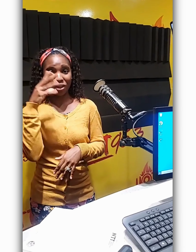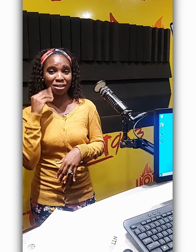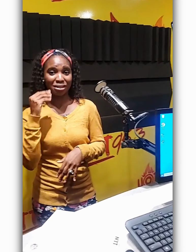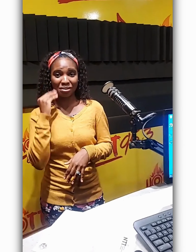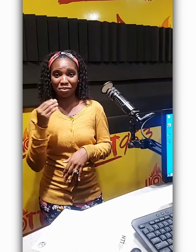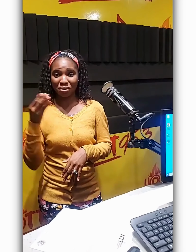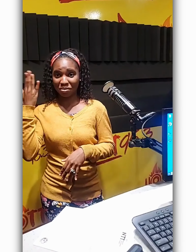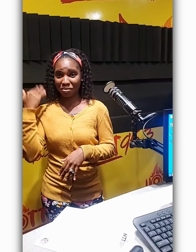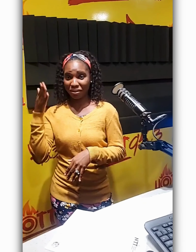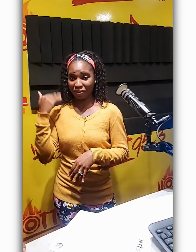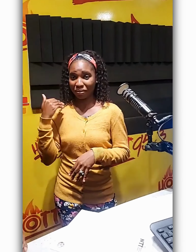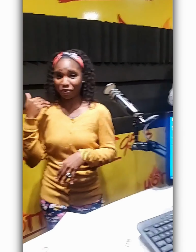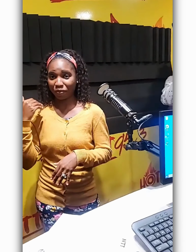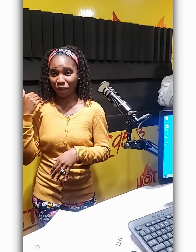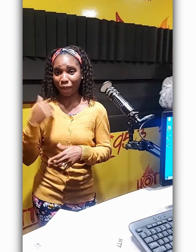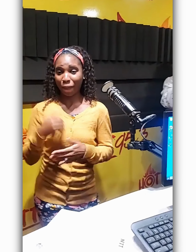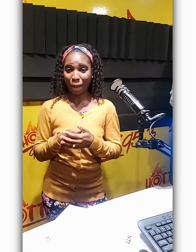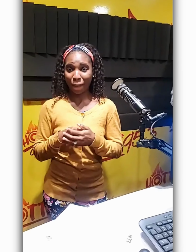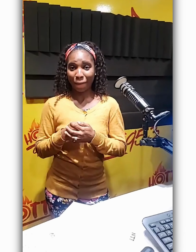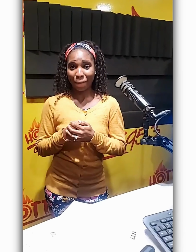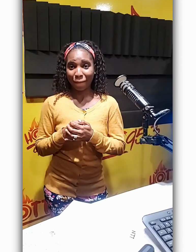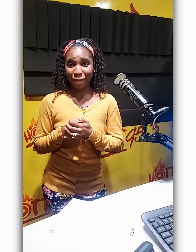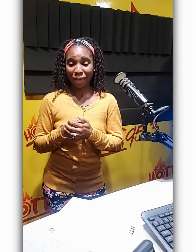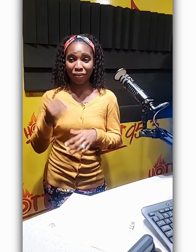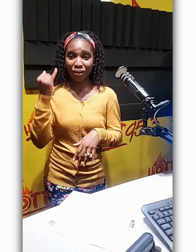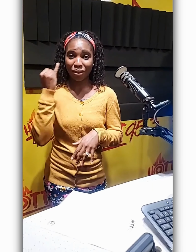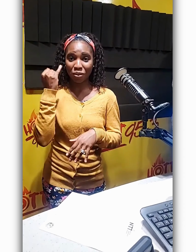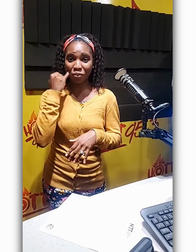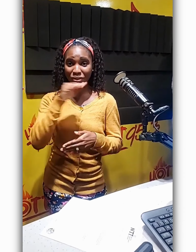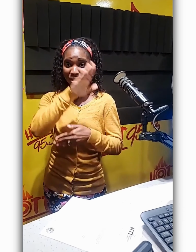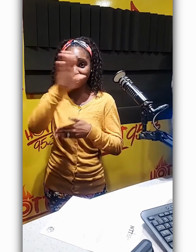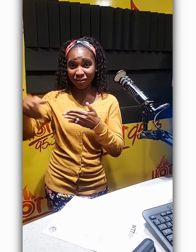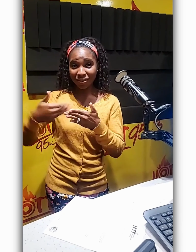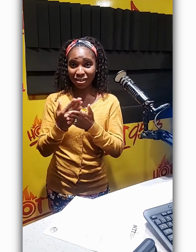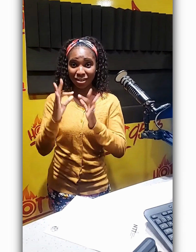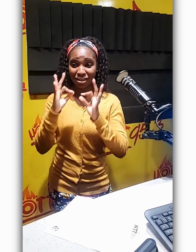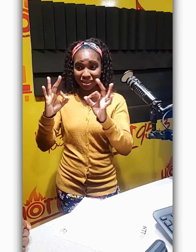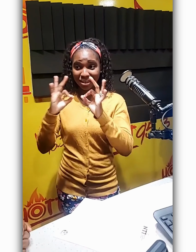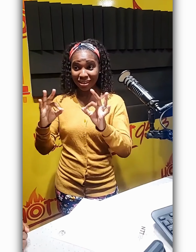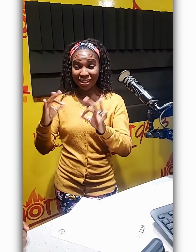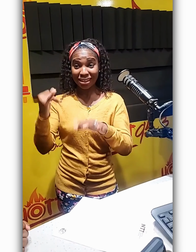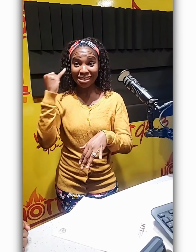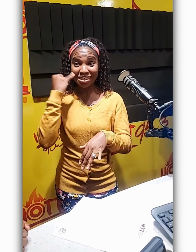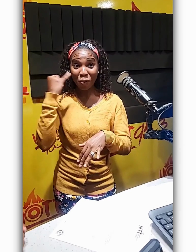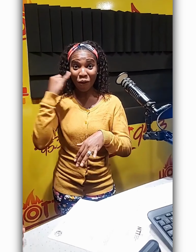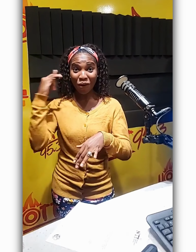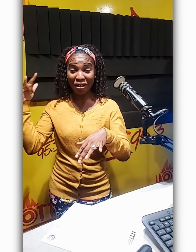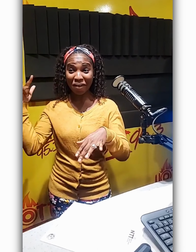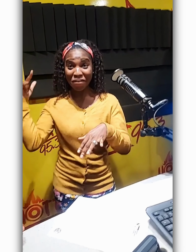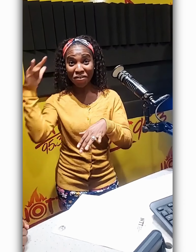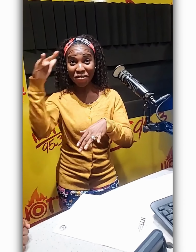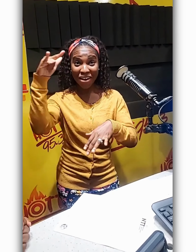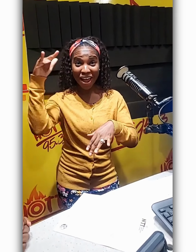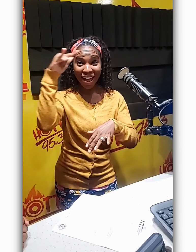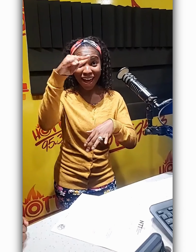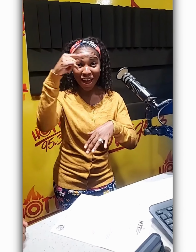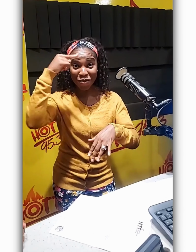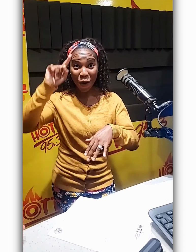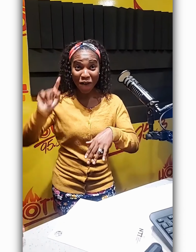this conversation. Even when everything is okay, Scott, Right. going away to gig for the first time. Ooh, nerves. Good. Scott,